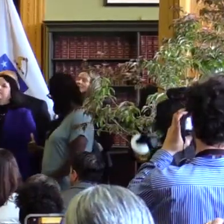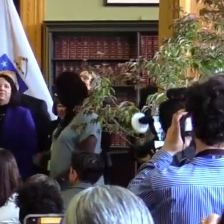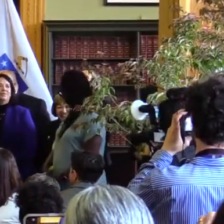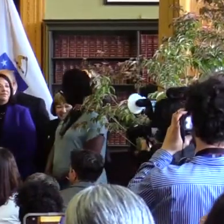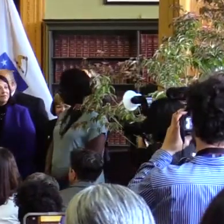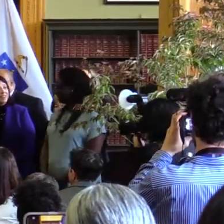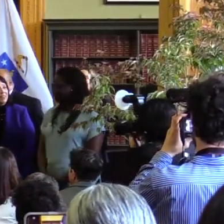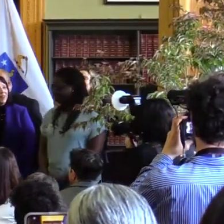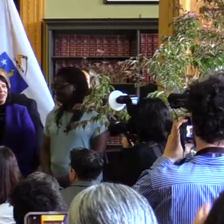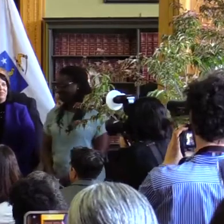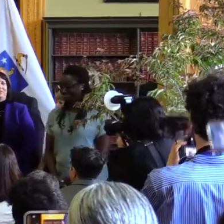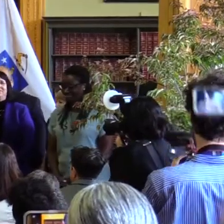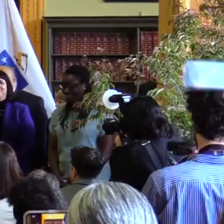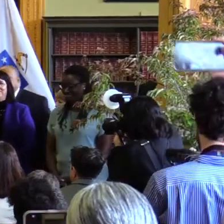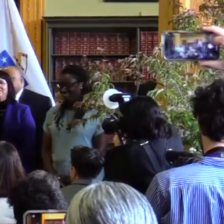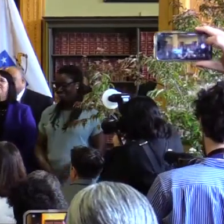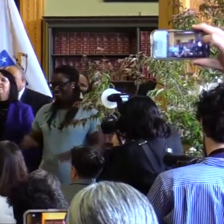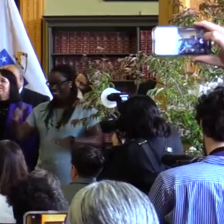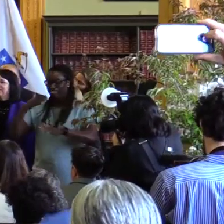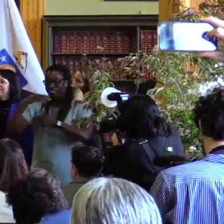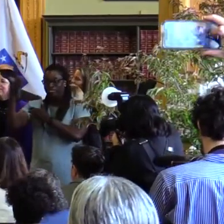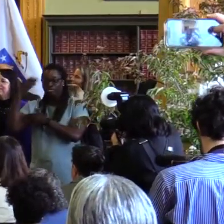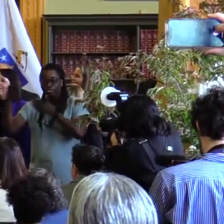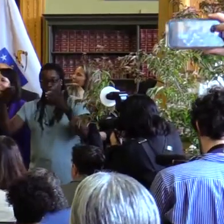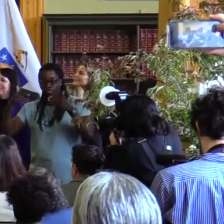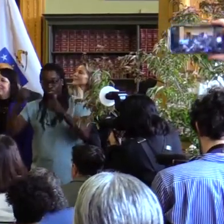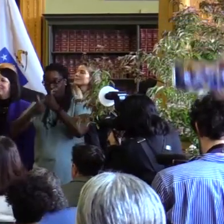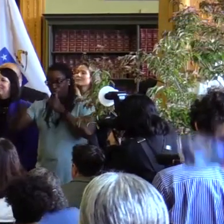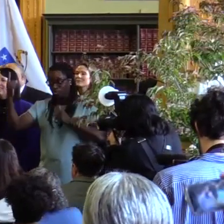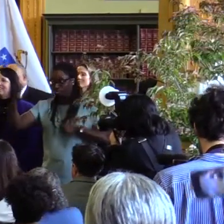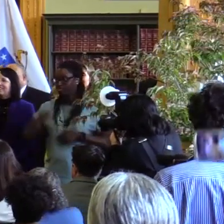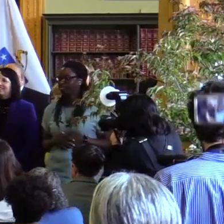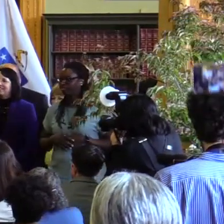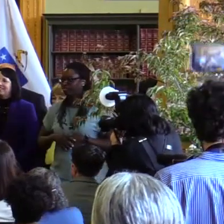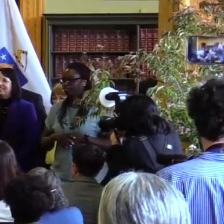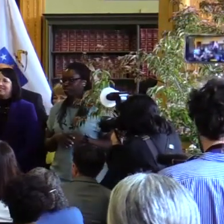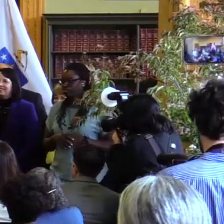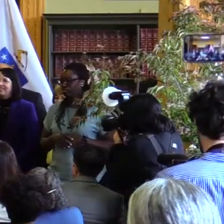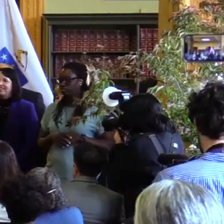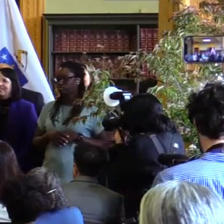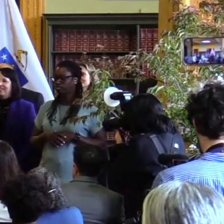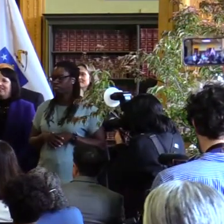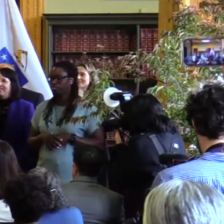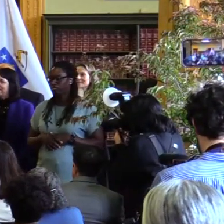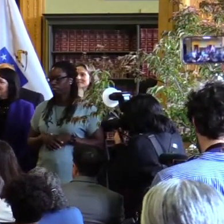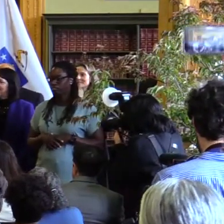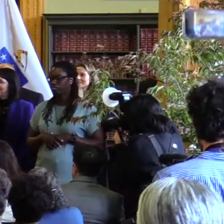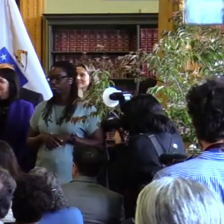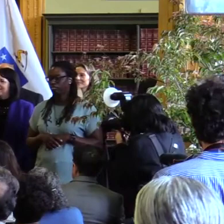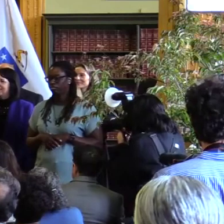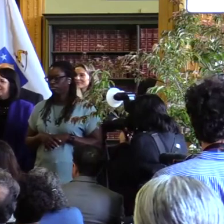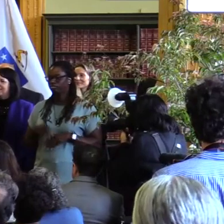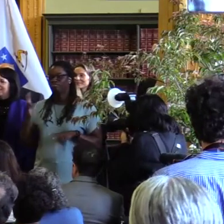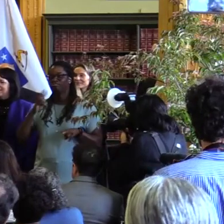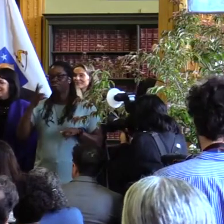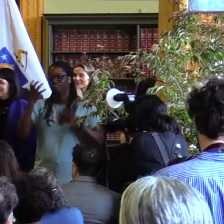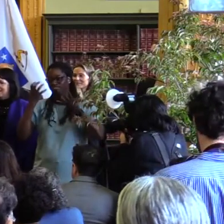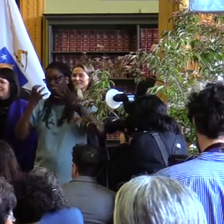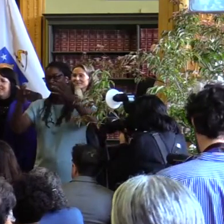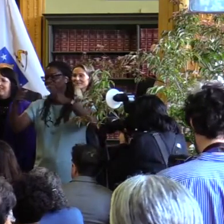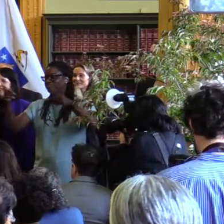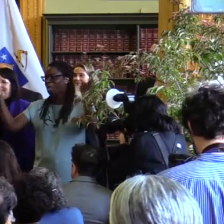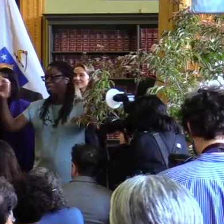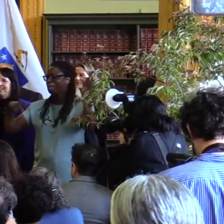All right. Well, good morning. Welcome, everybody. It's great to have such a full house here this morning, and I am not surprised because